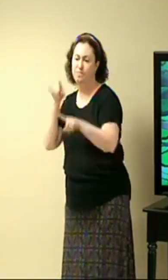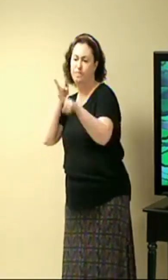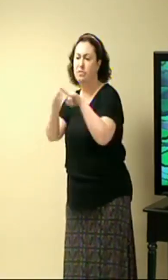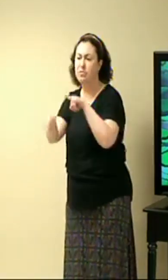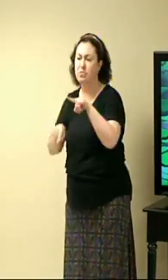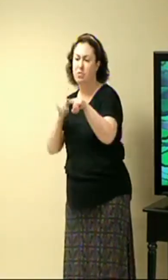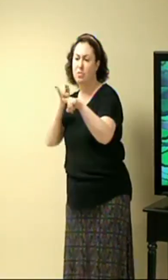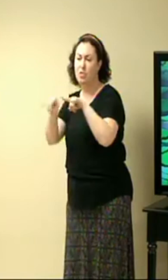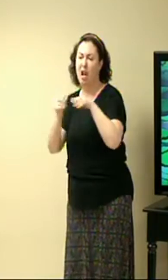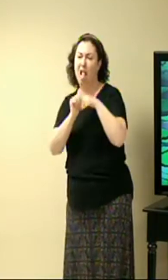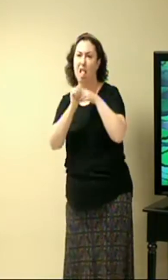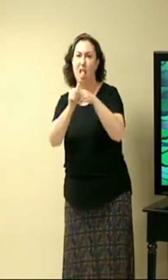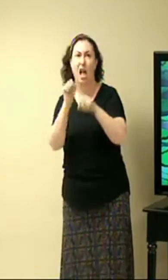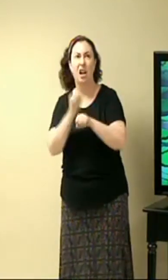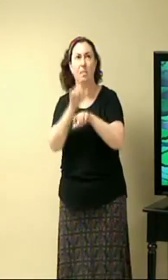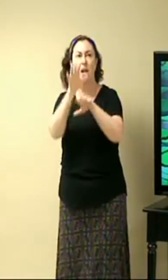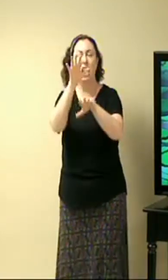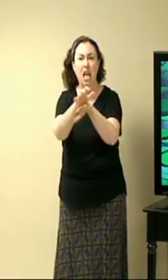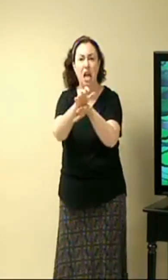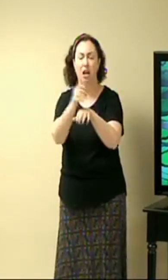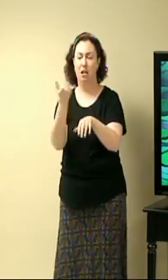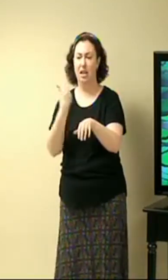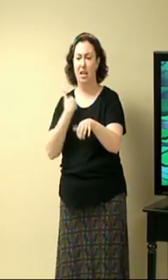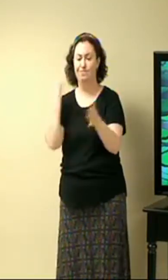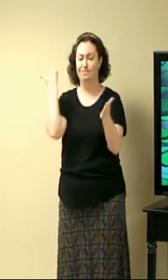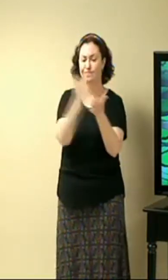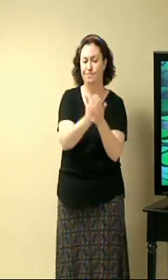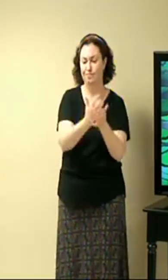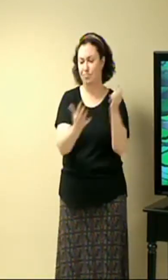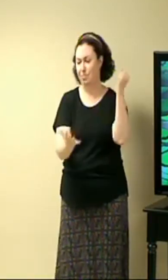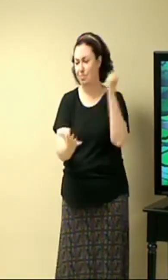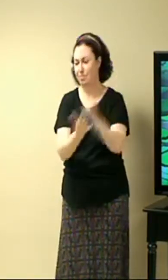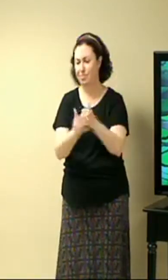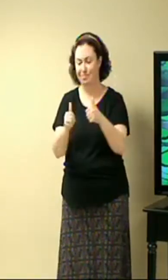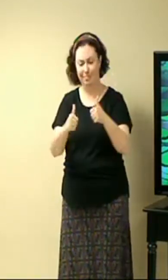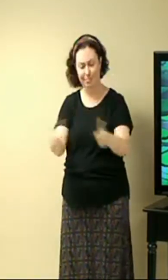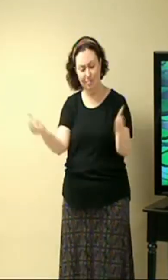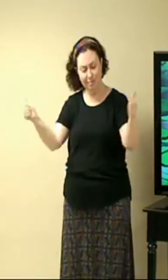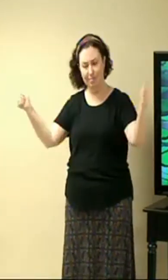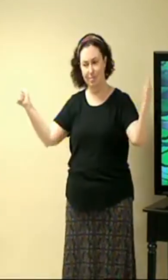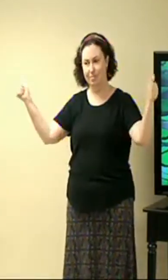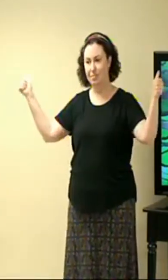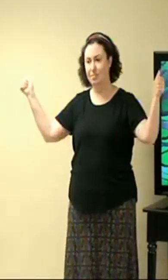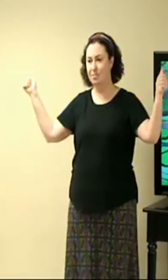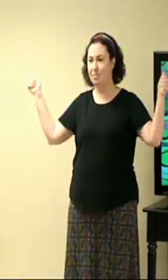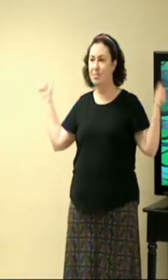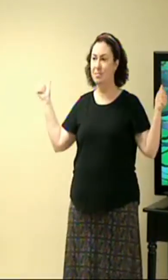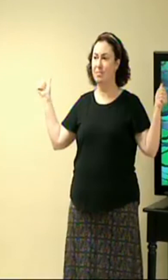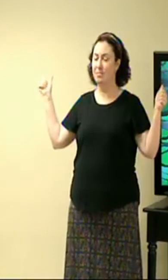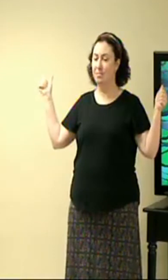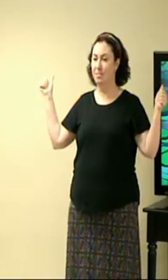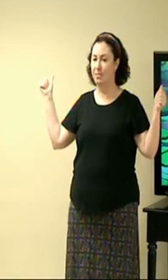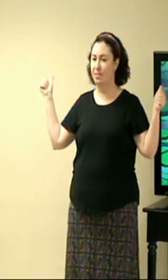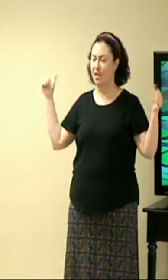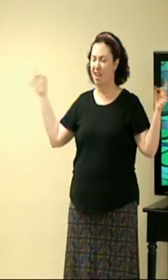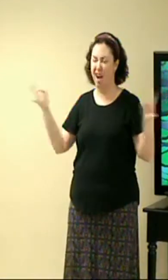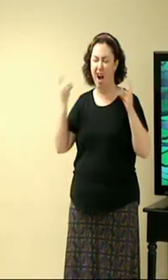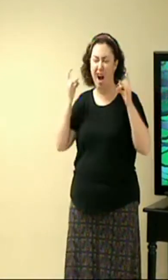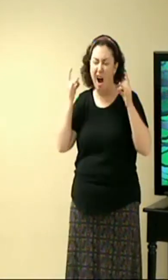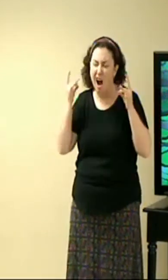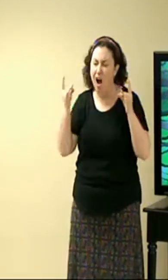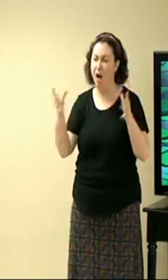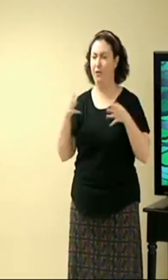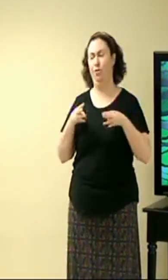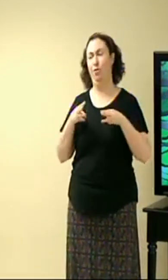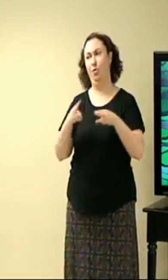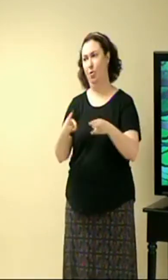up a hill and had 9-inch nails hammered through his wrists and his ankles. And he was crucified, one of the most horrendous deaths in the ancient